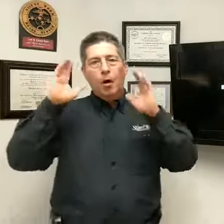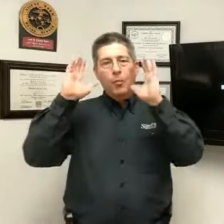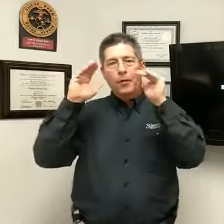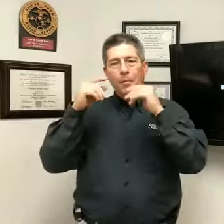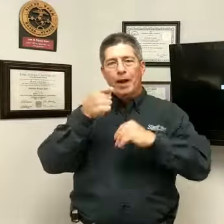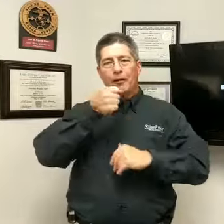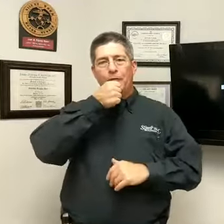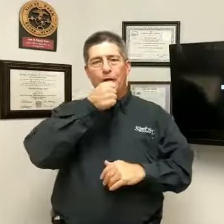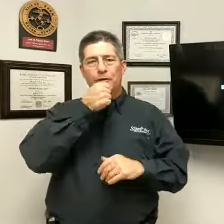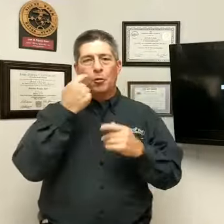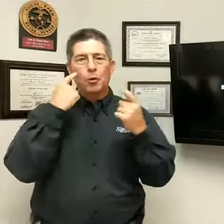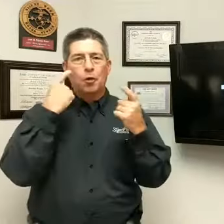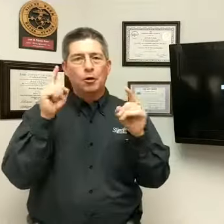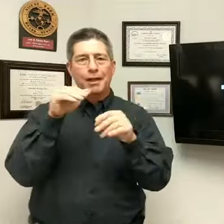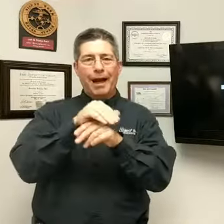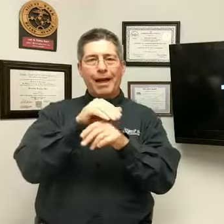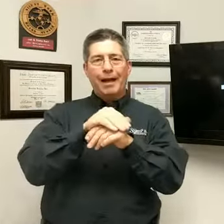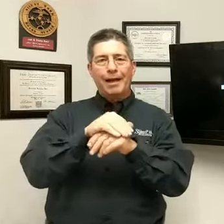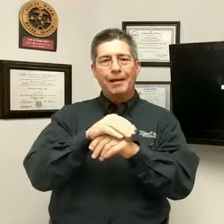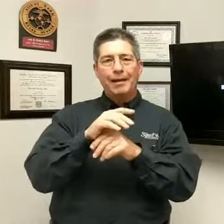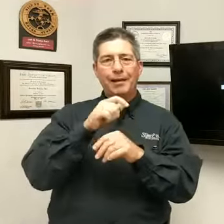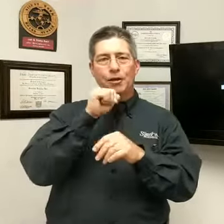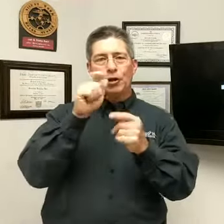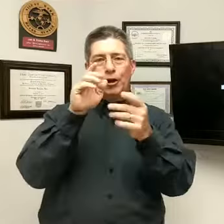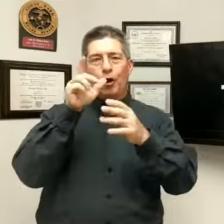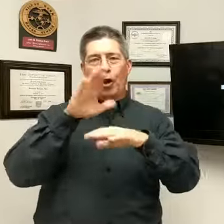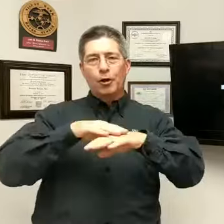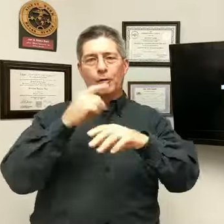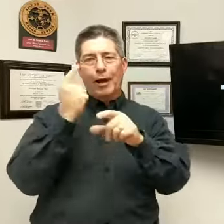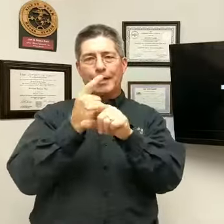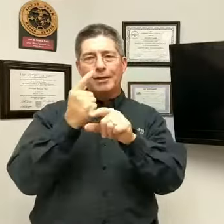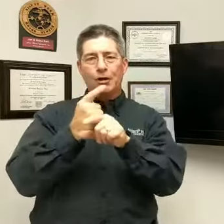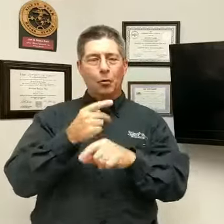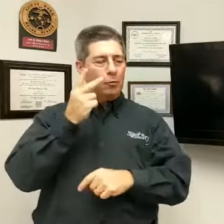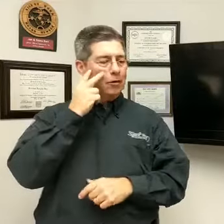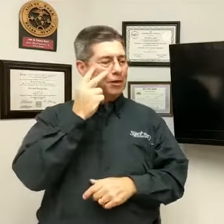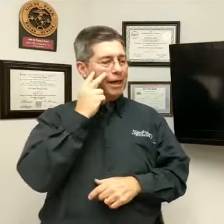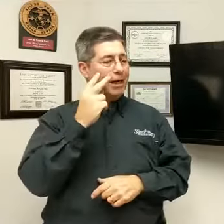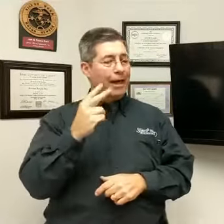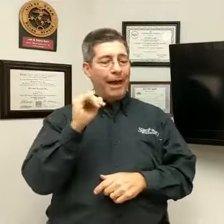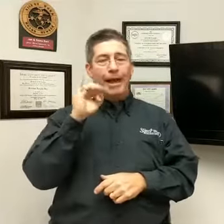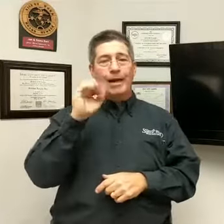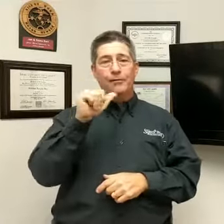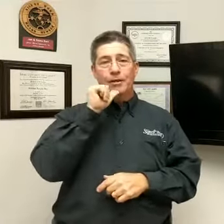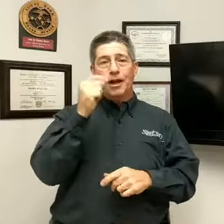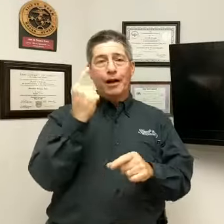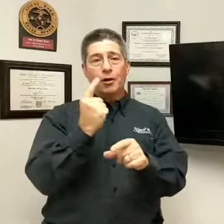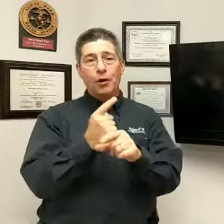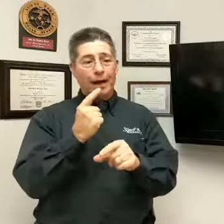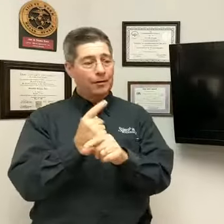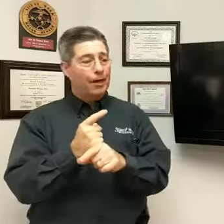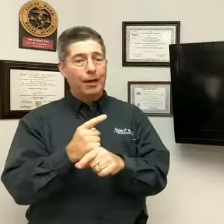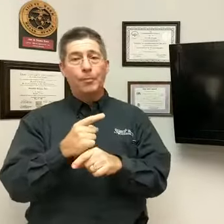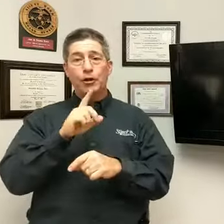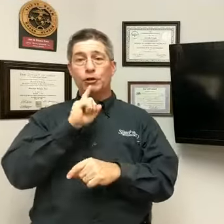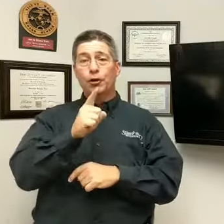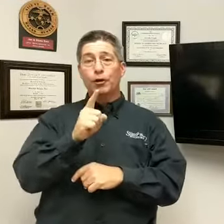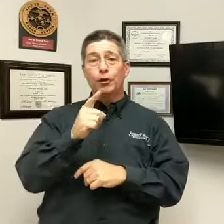Hoping the microphone is going to work tonight. I didn't turn it on correctly, so we will see. And if it's not correct, then be sure you can